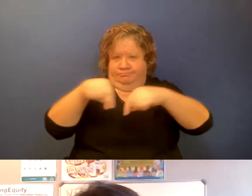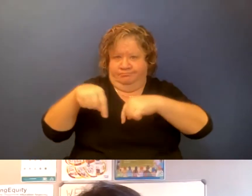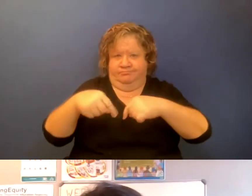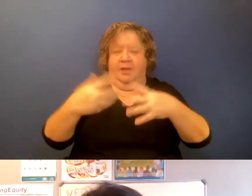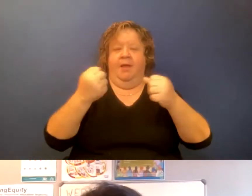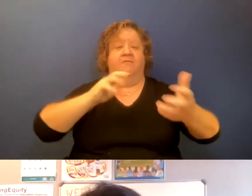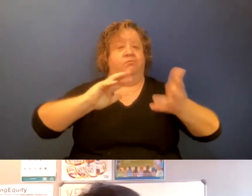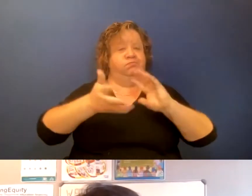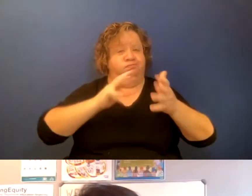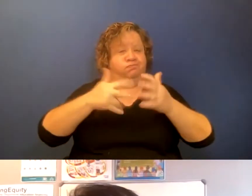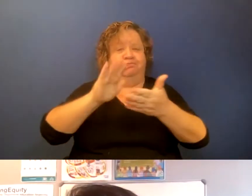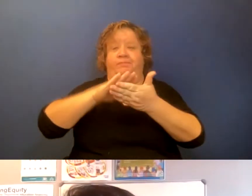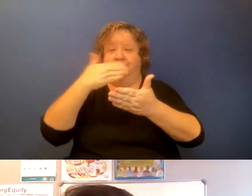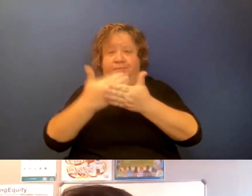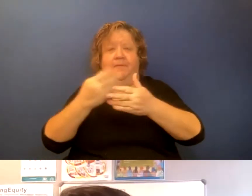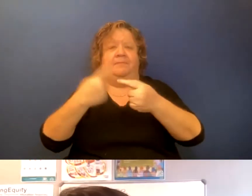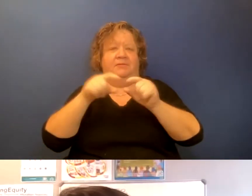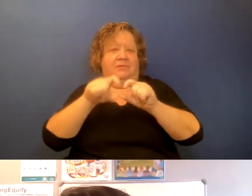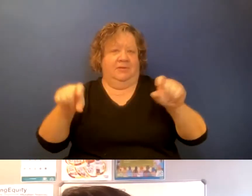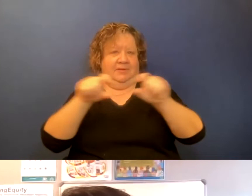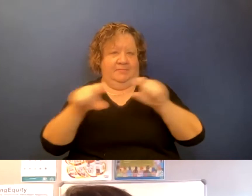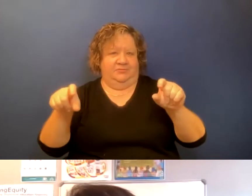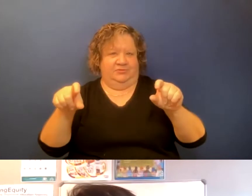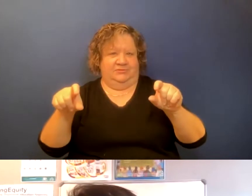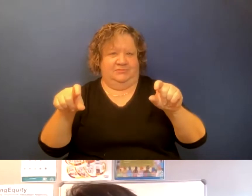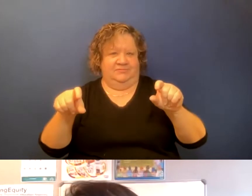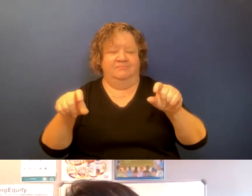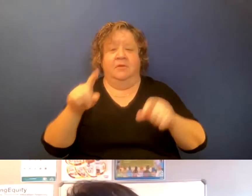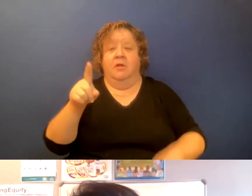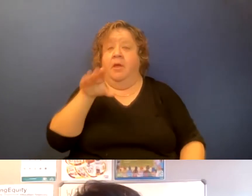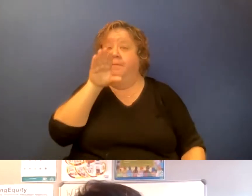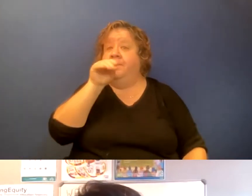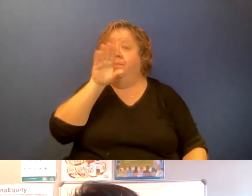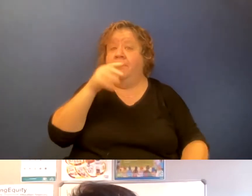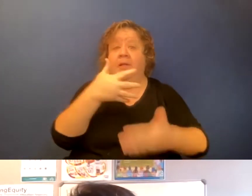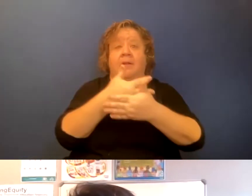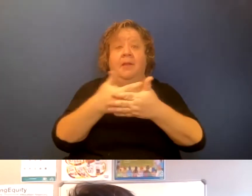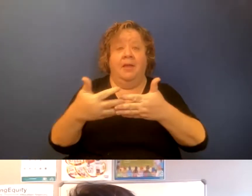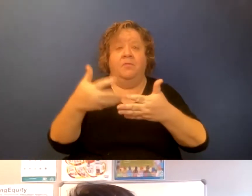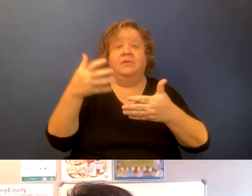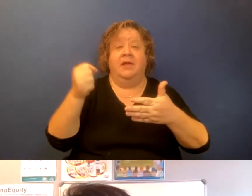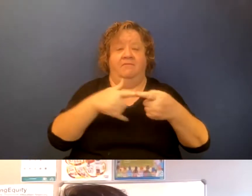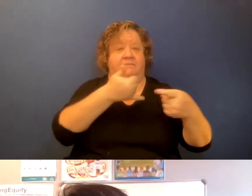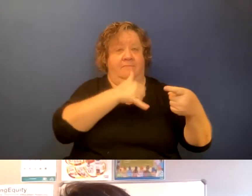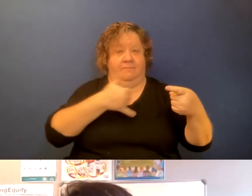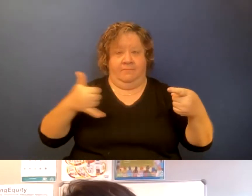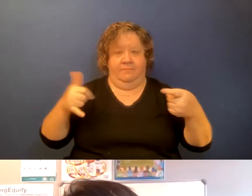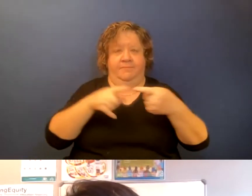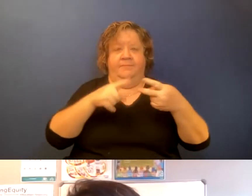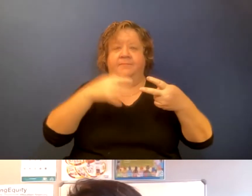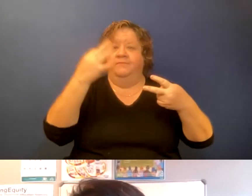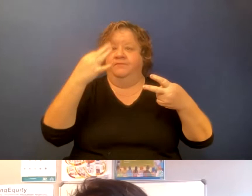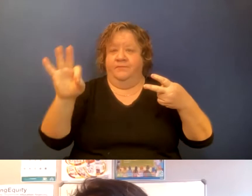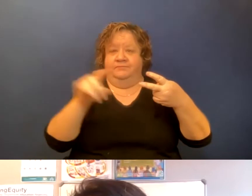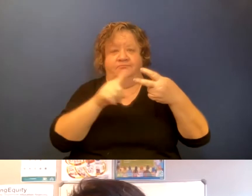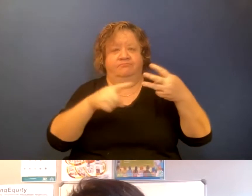for other languages, automated translation in Arabic, French, Spanish, Chinese, and Russian. Kindly take a